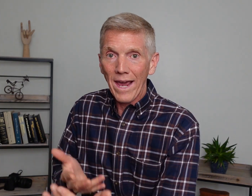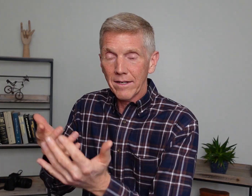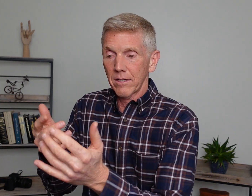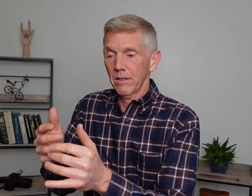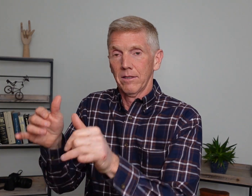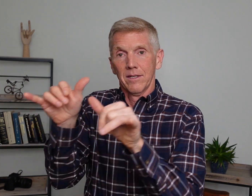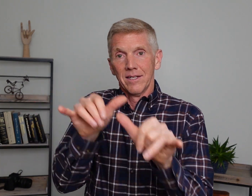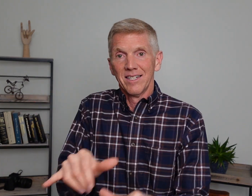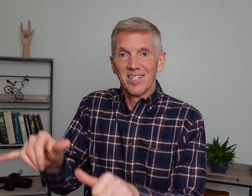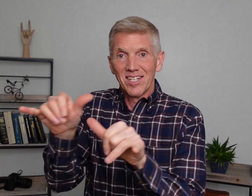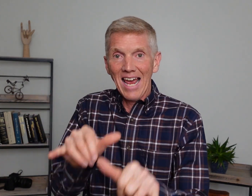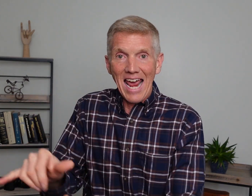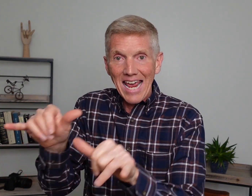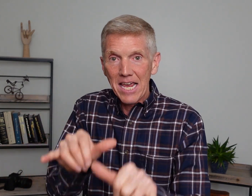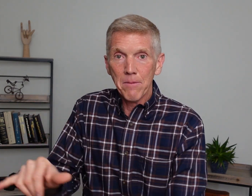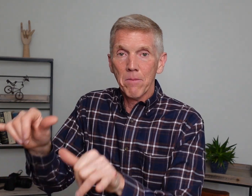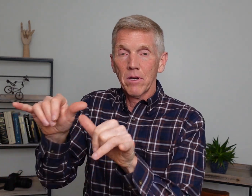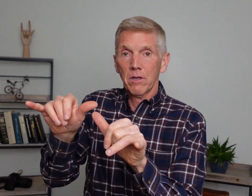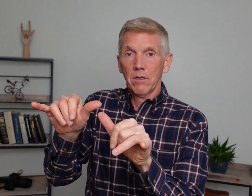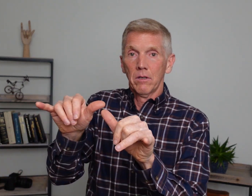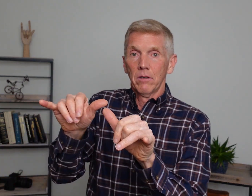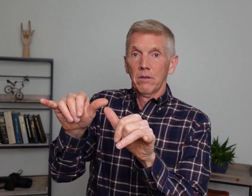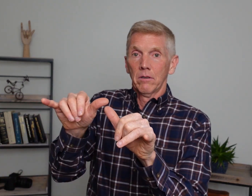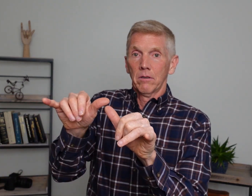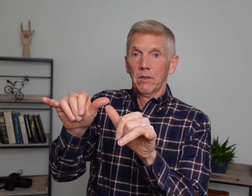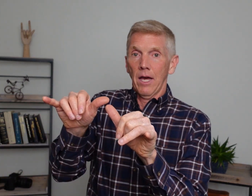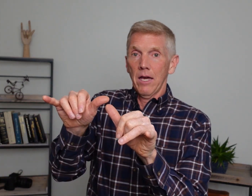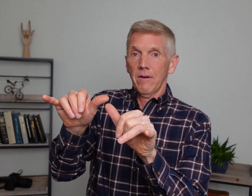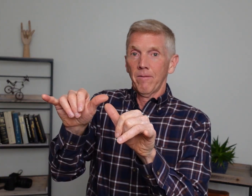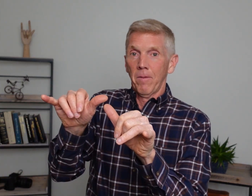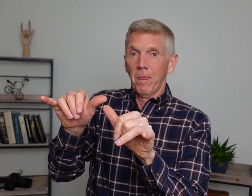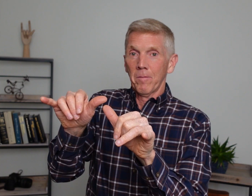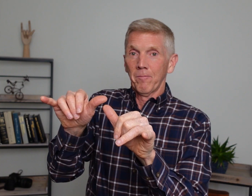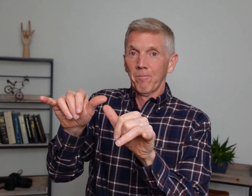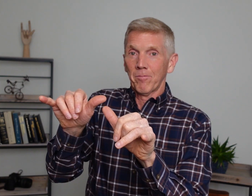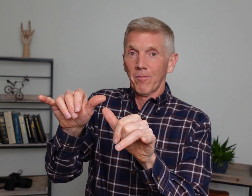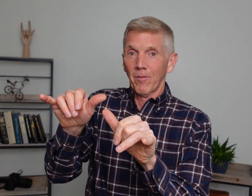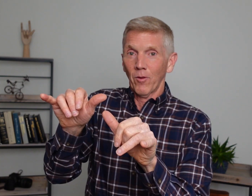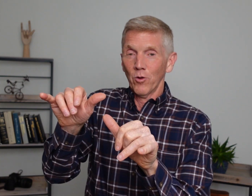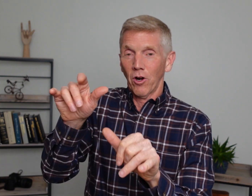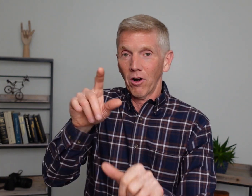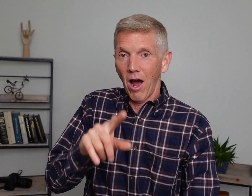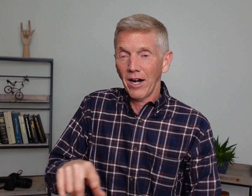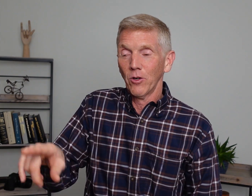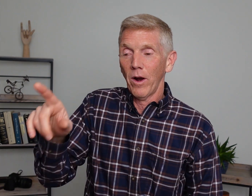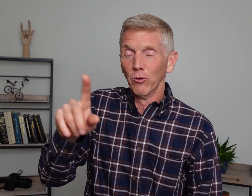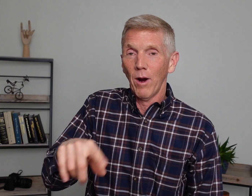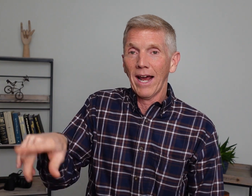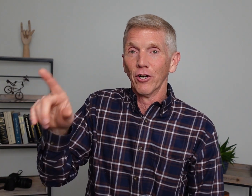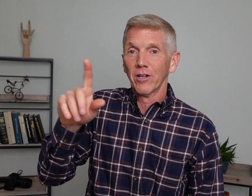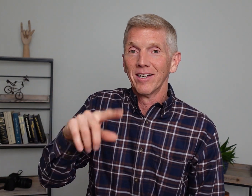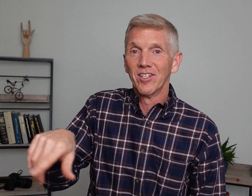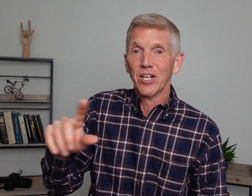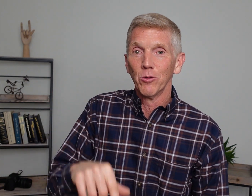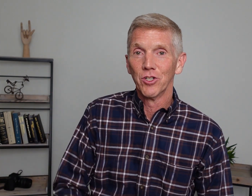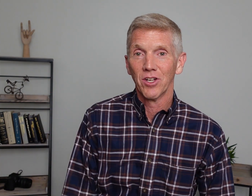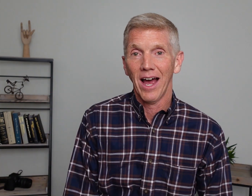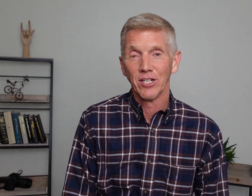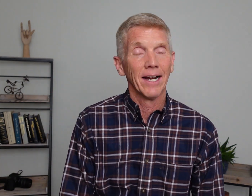Wait, same, okay? Those are ongoing, regular, continual signs.